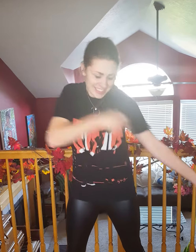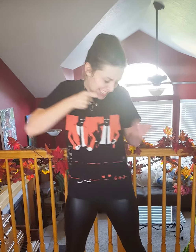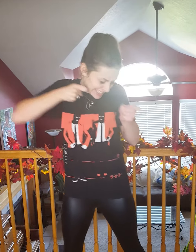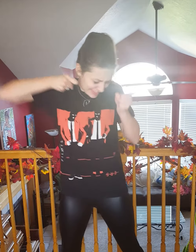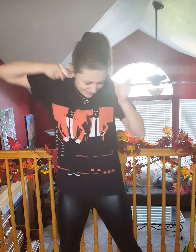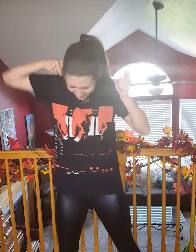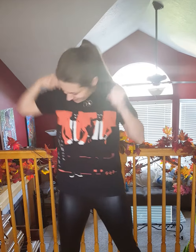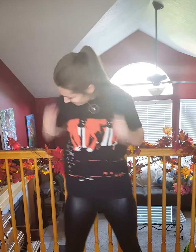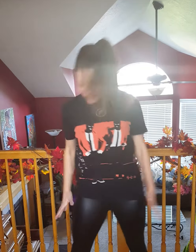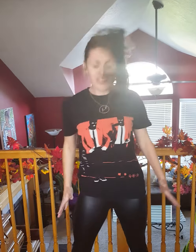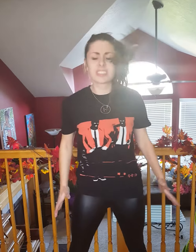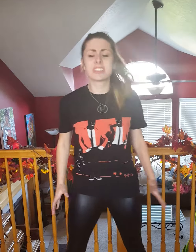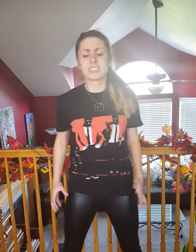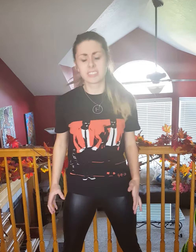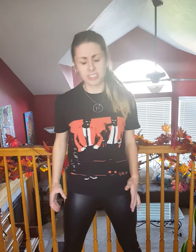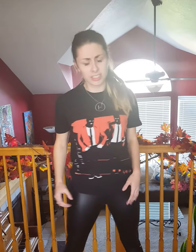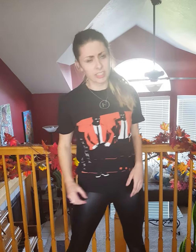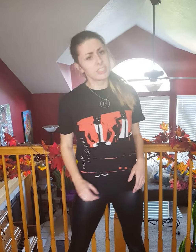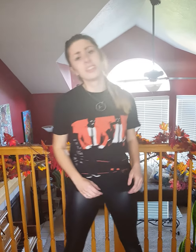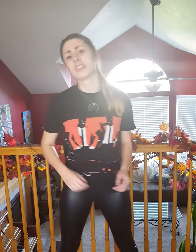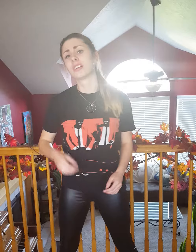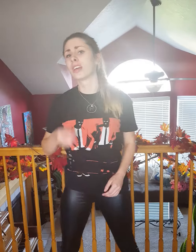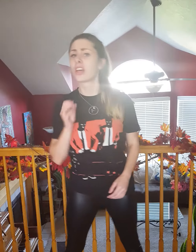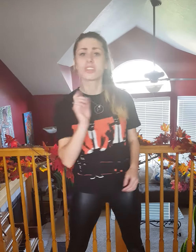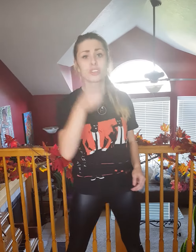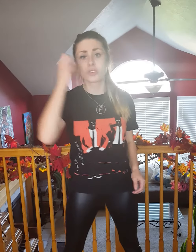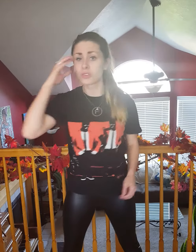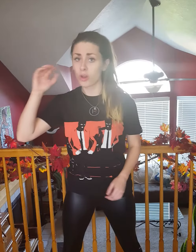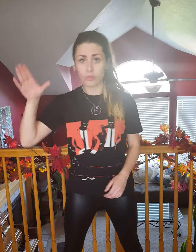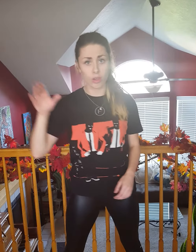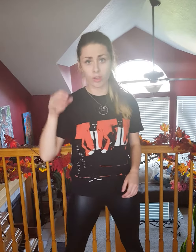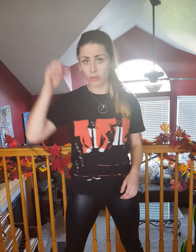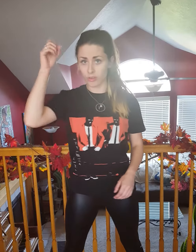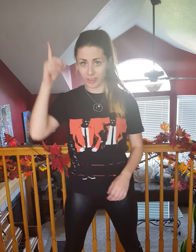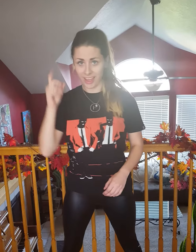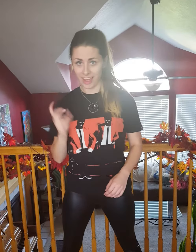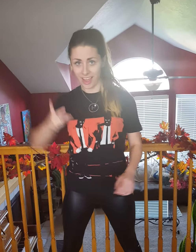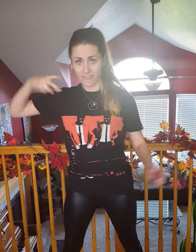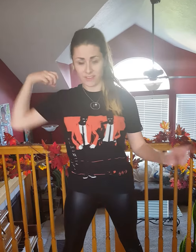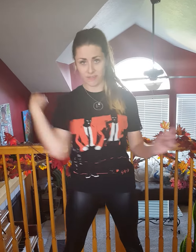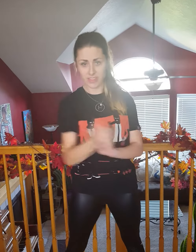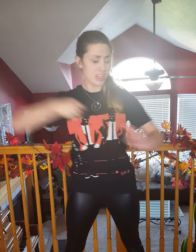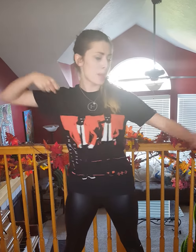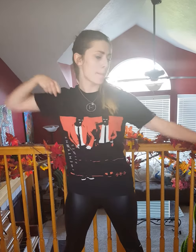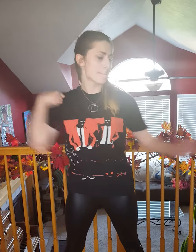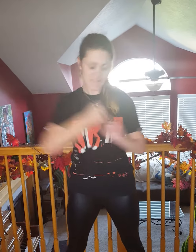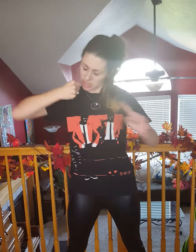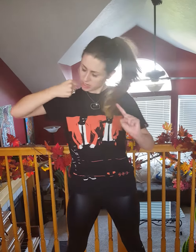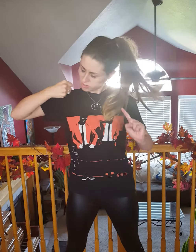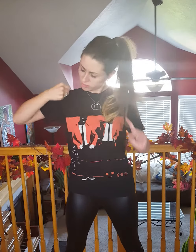sudden moves You don't know the half of the abuse